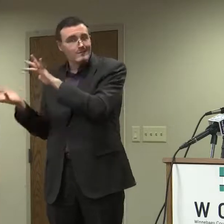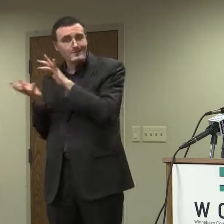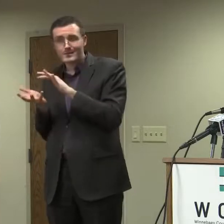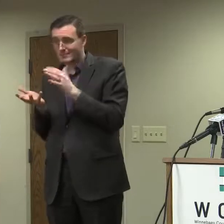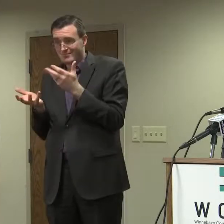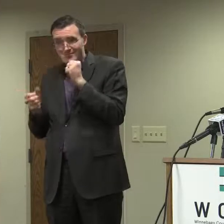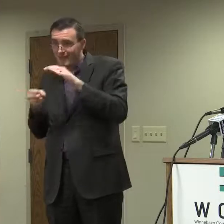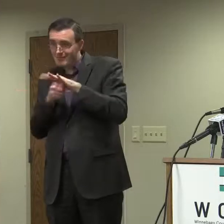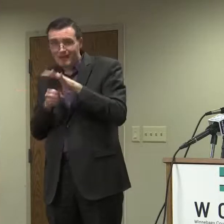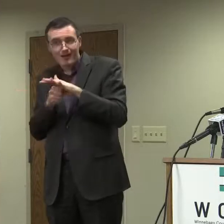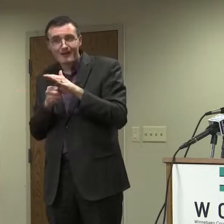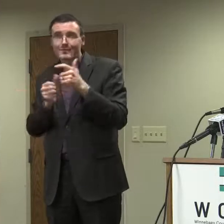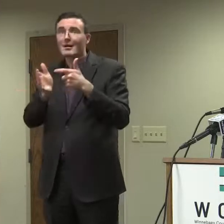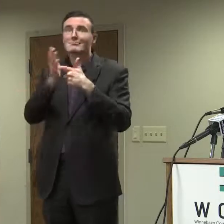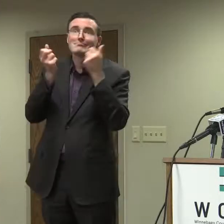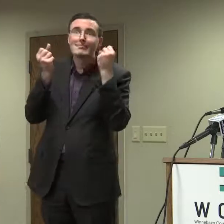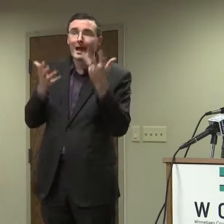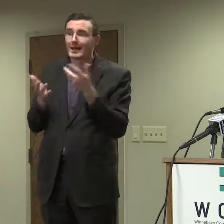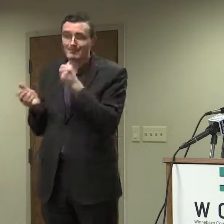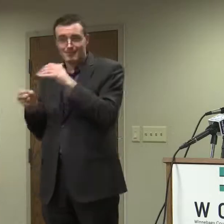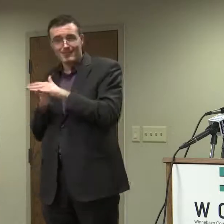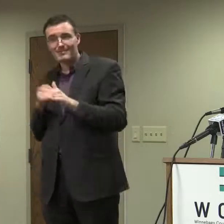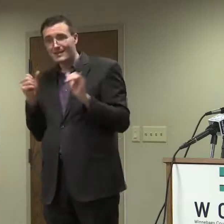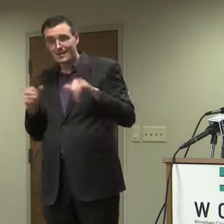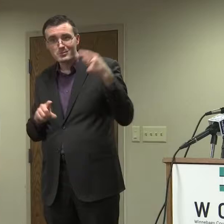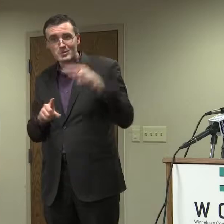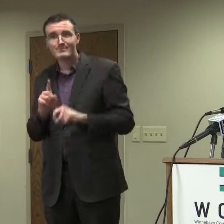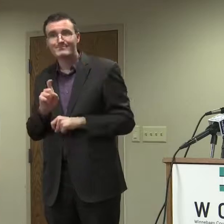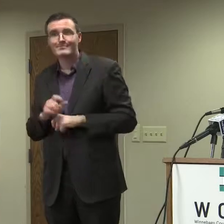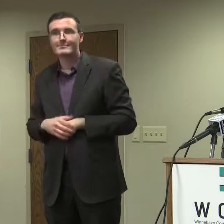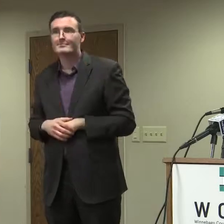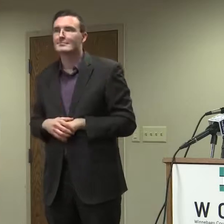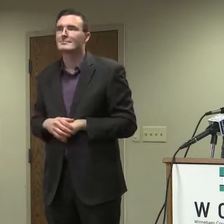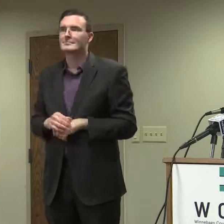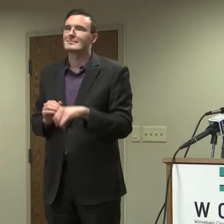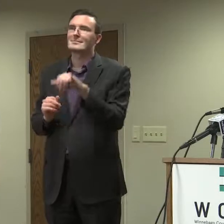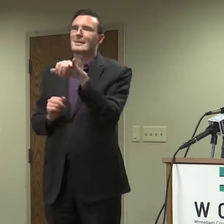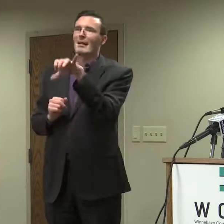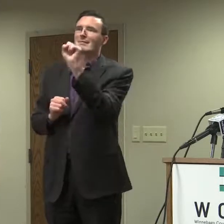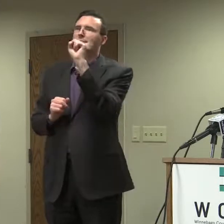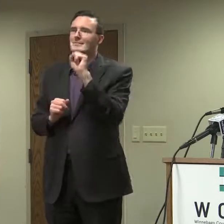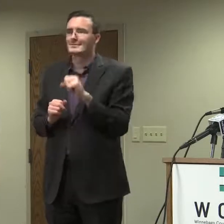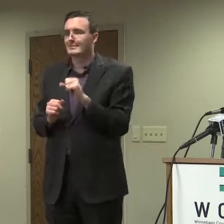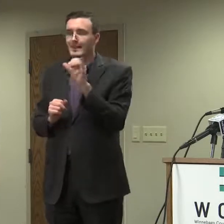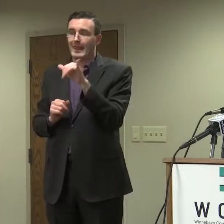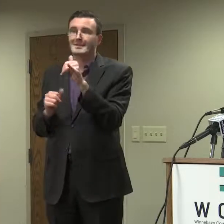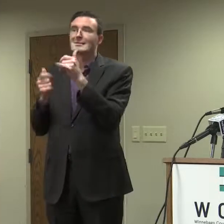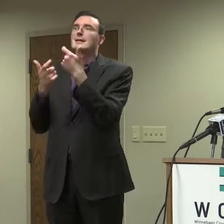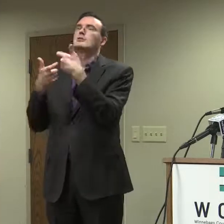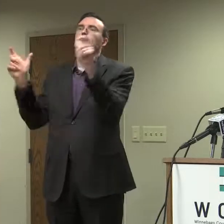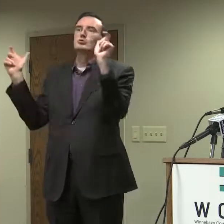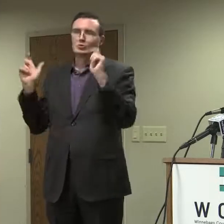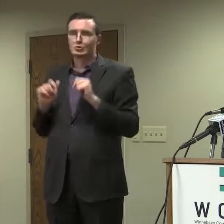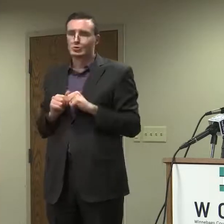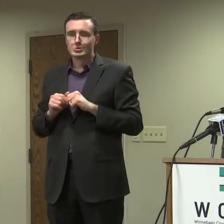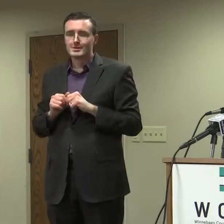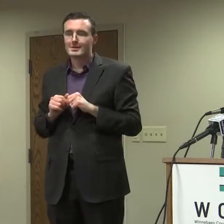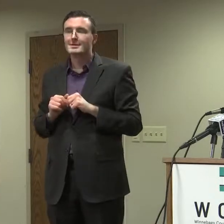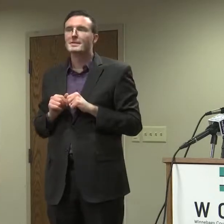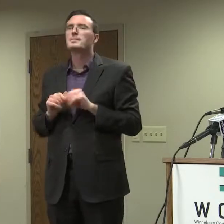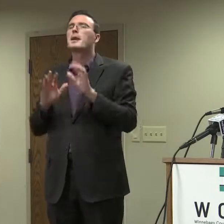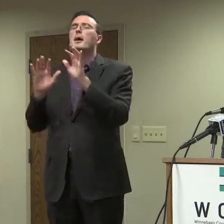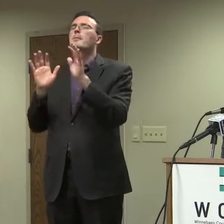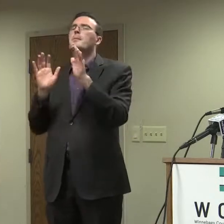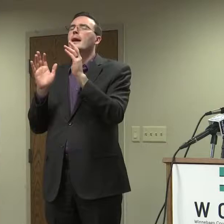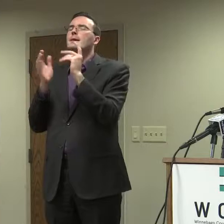is does it come down to there are not enough doses? That's a huge part of the problem, right? But even if we had, let's say we had one dose